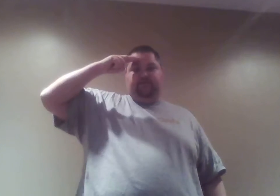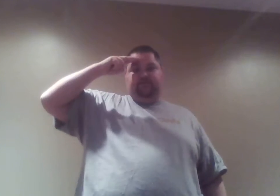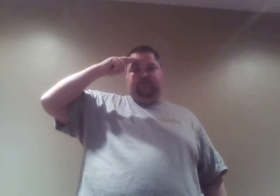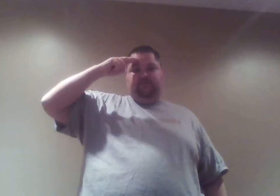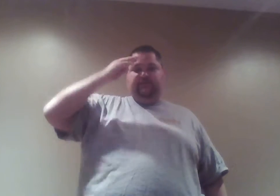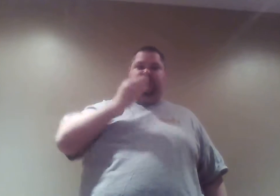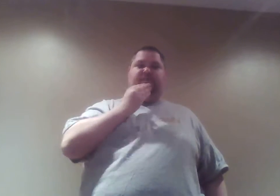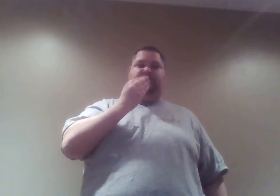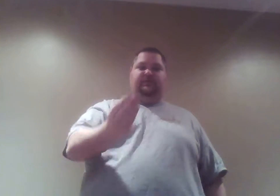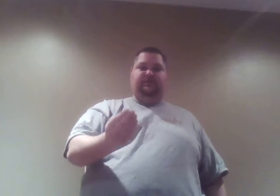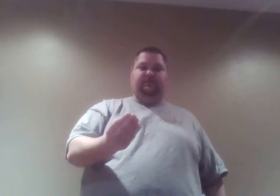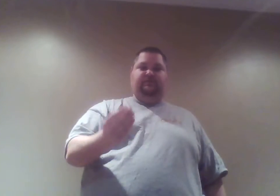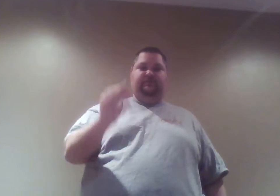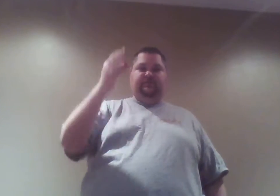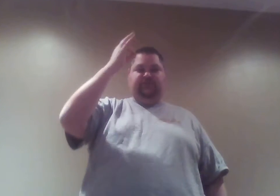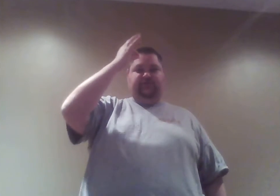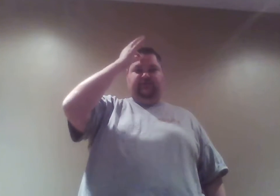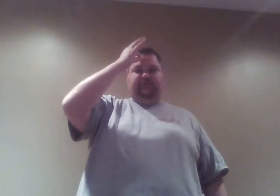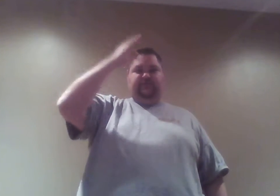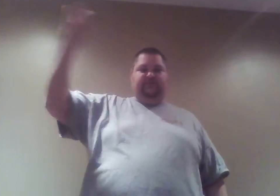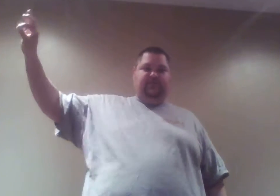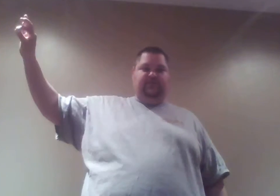Scouts, thank you for